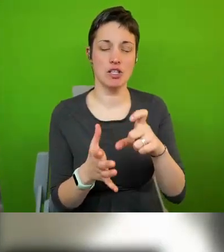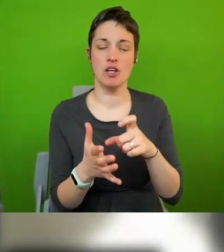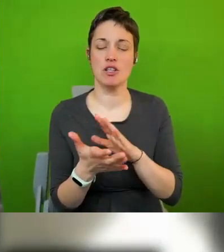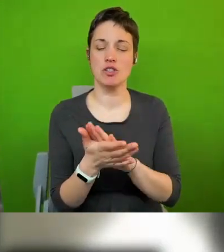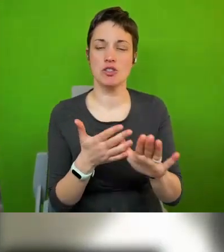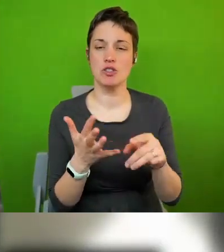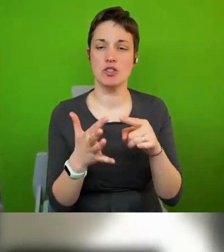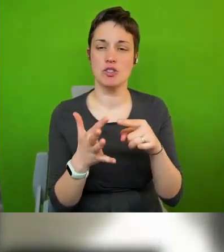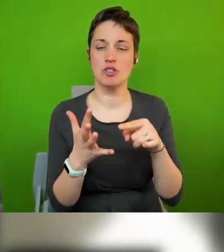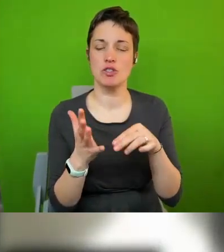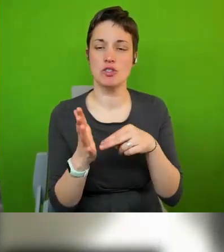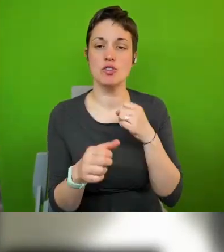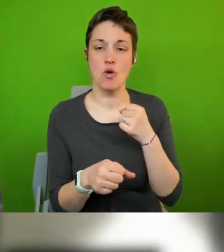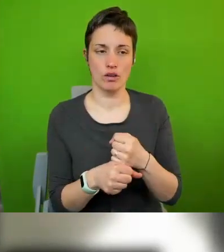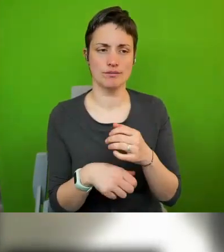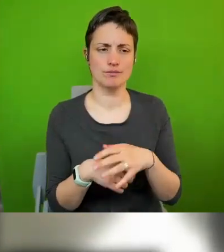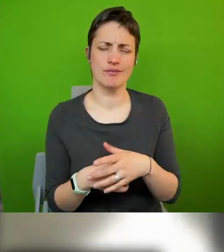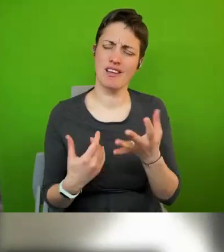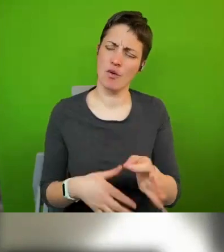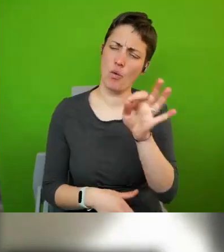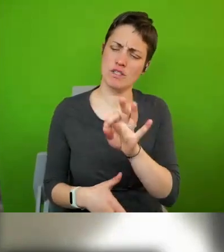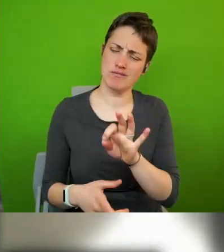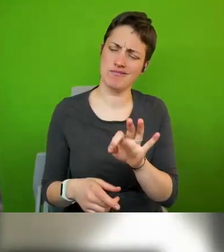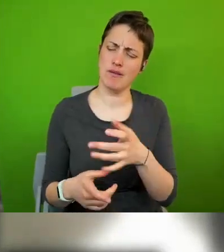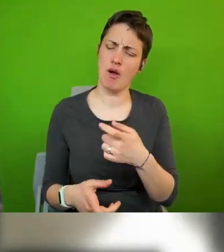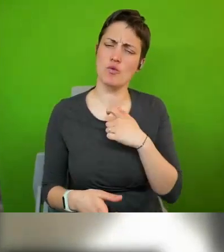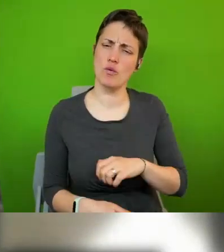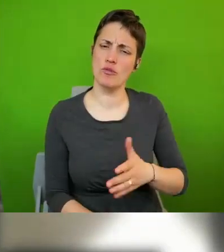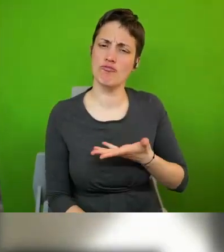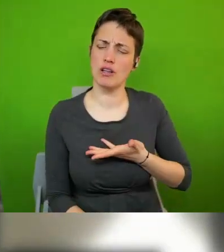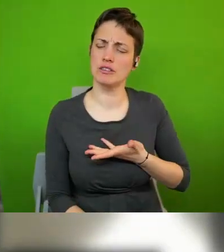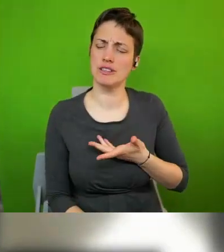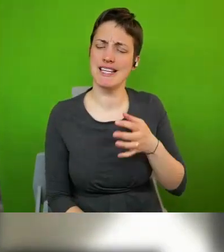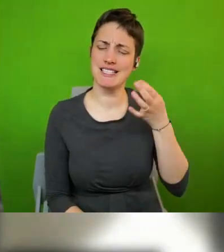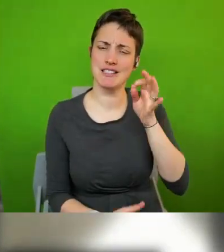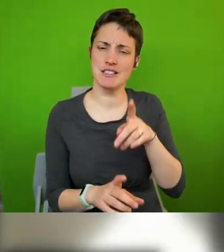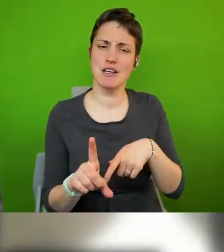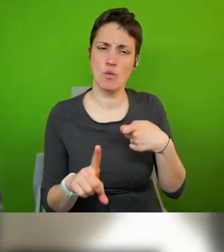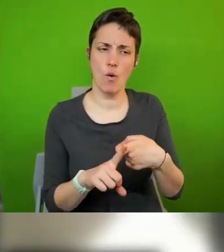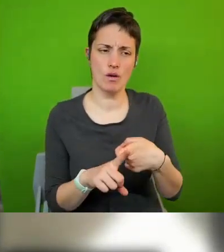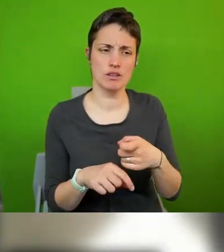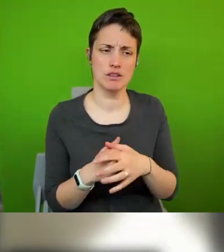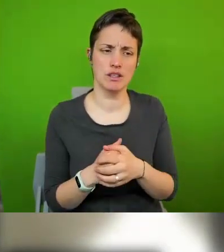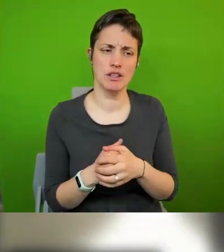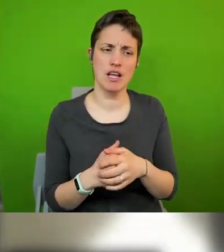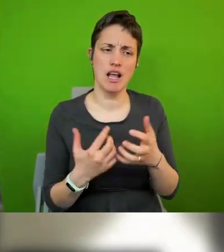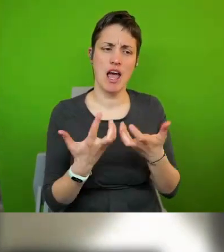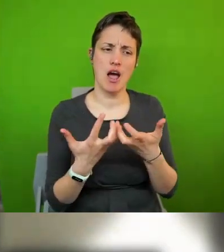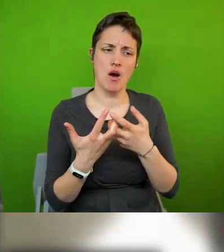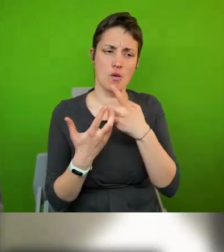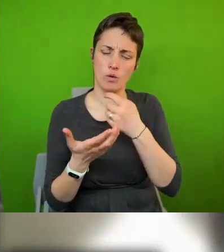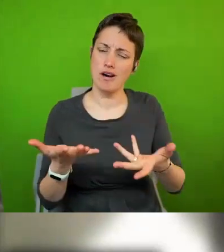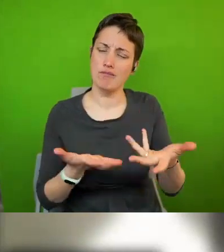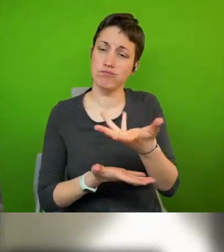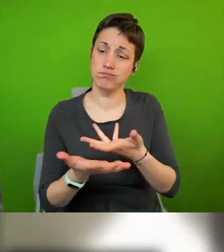question about a human rights city such as york and what the standing would be when it comes to a diplomatic relationship between